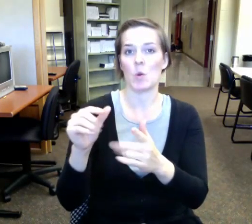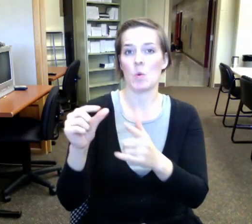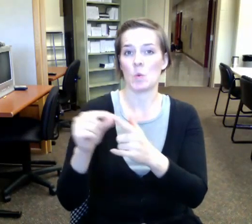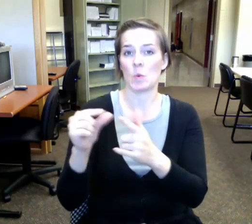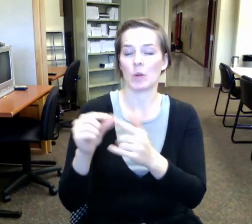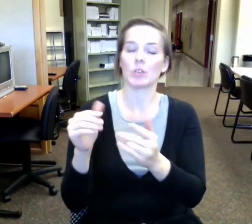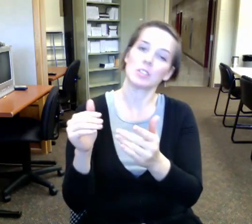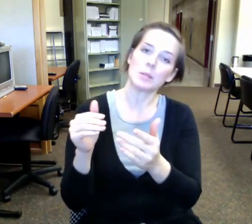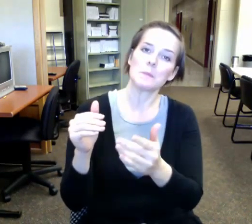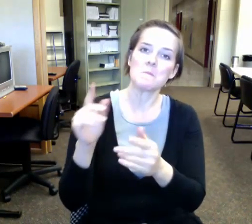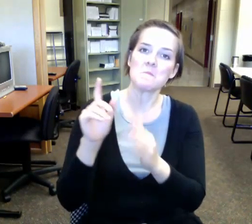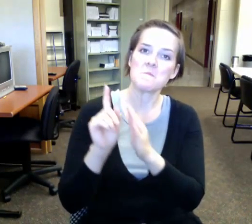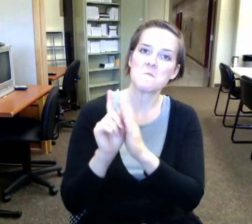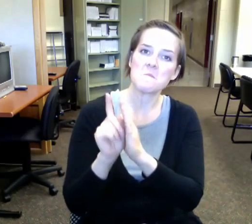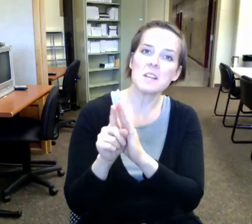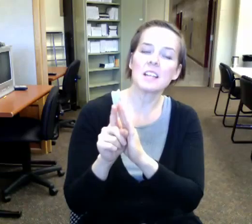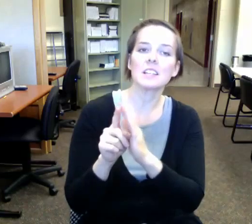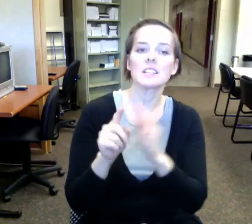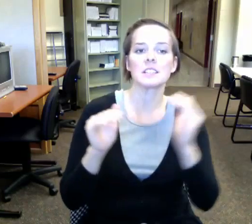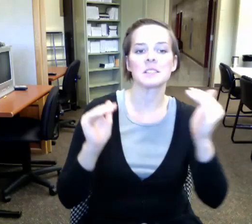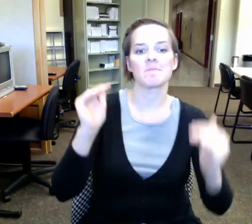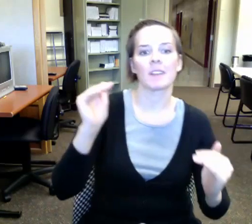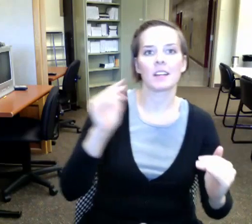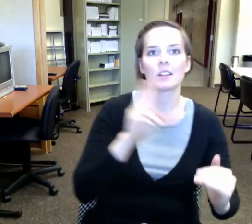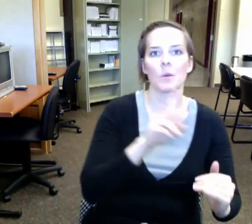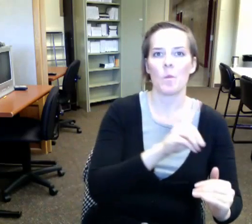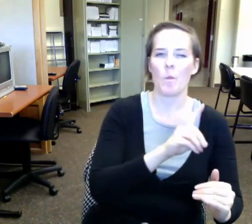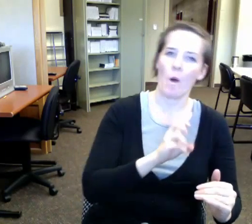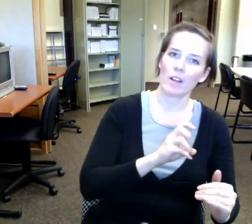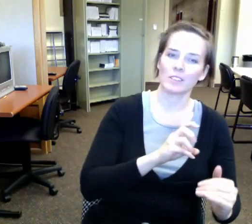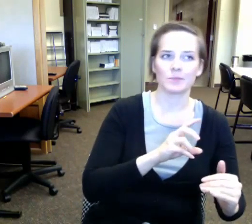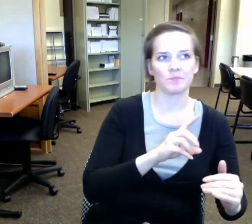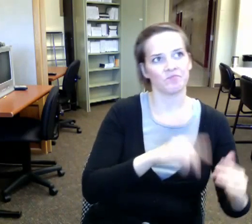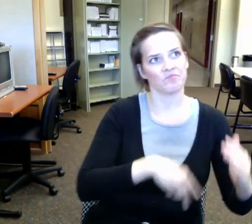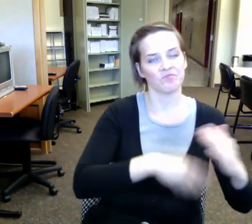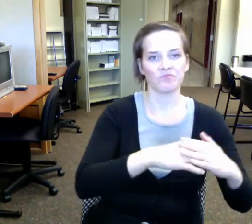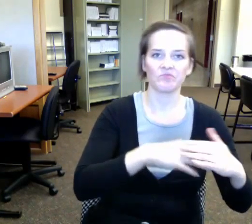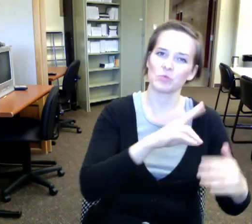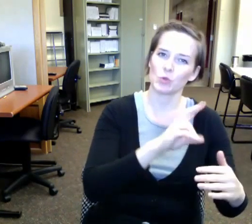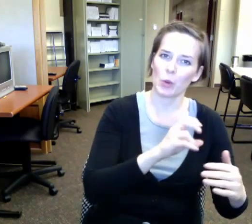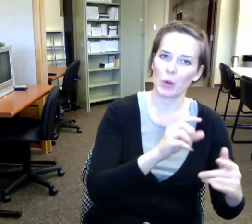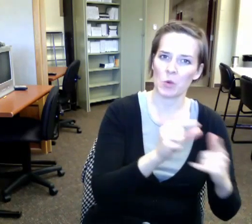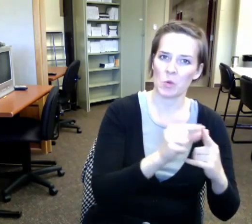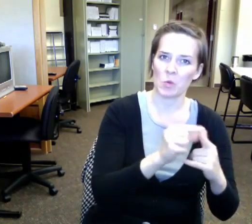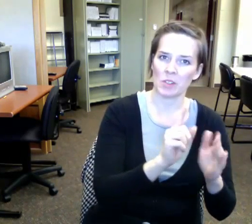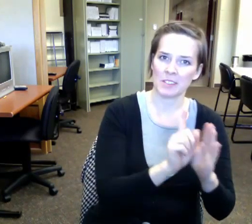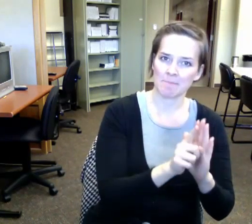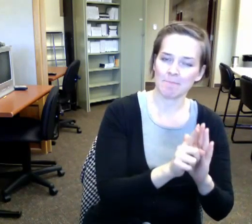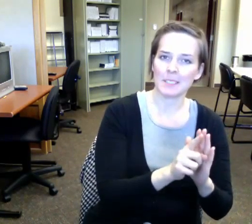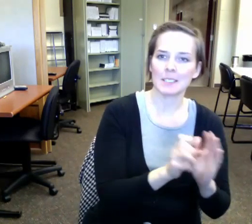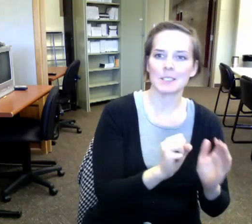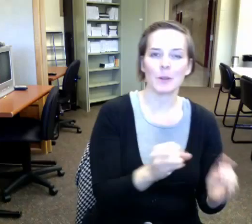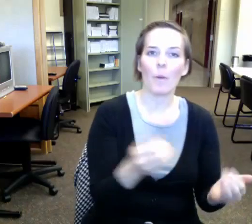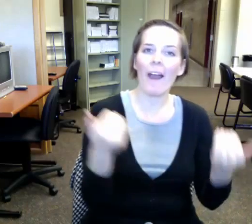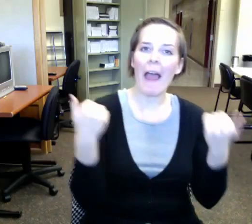as we're listening, we have all kinds of additional brain power that we can be using, and that brain power is often used to then